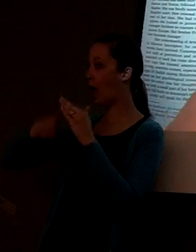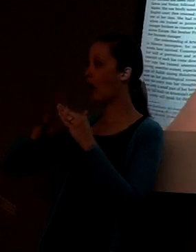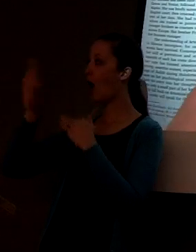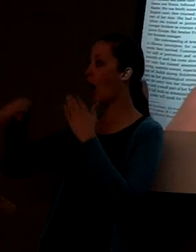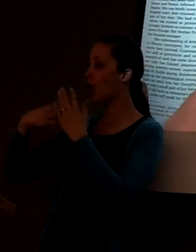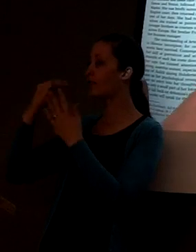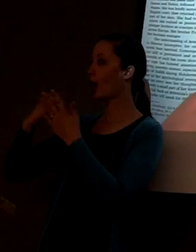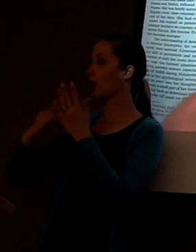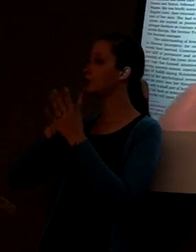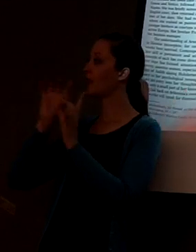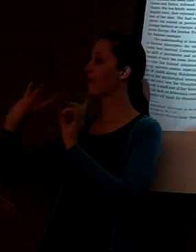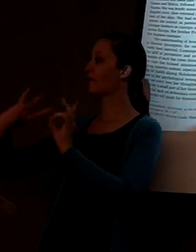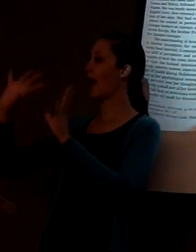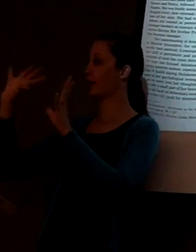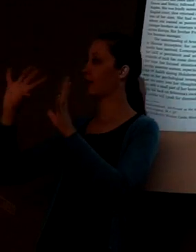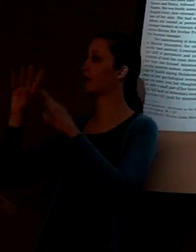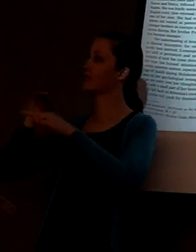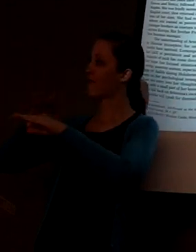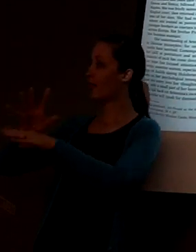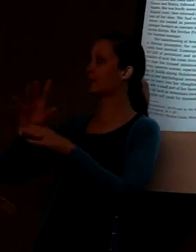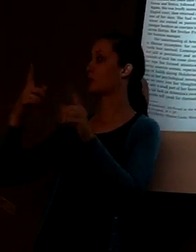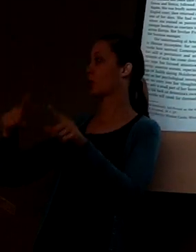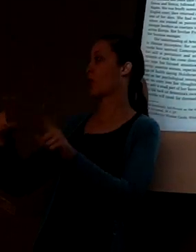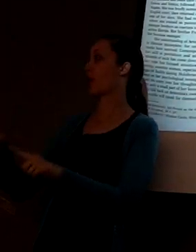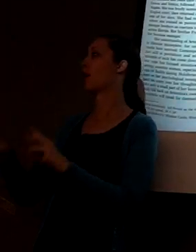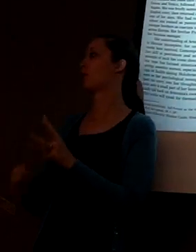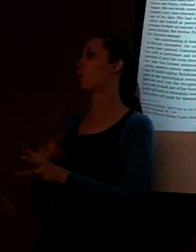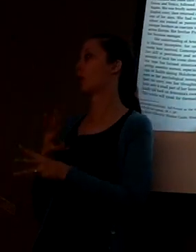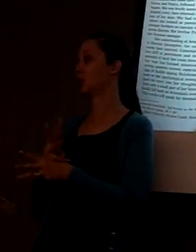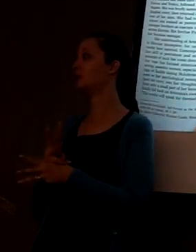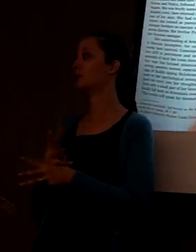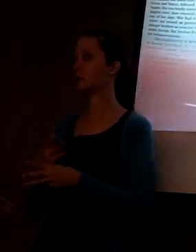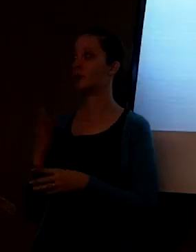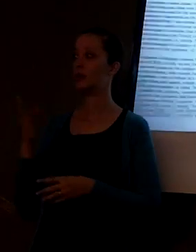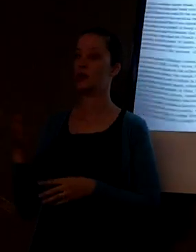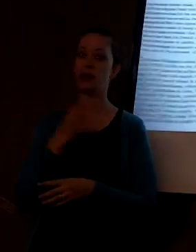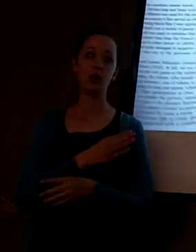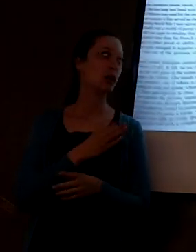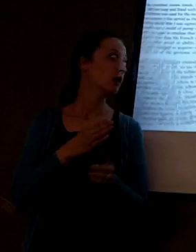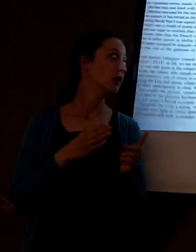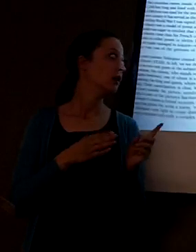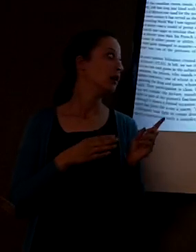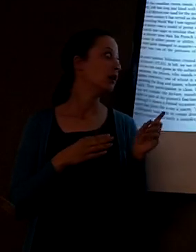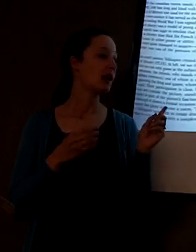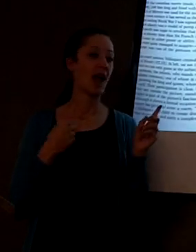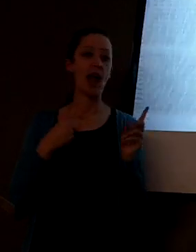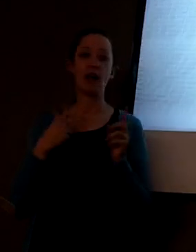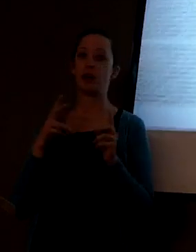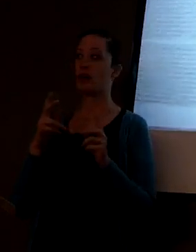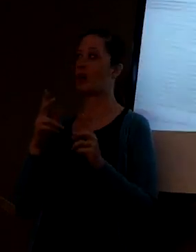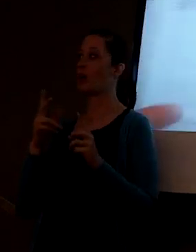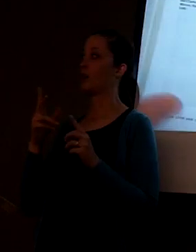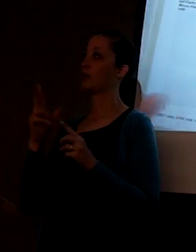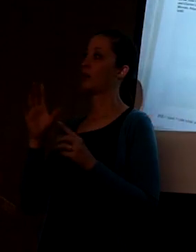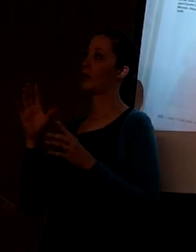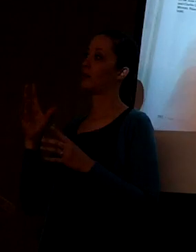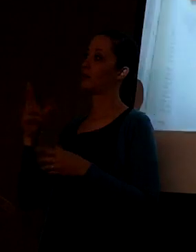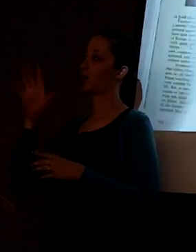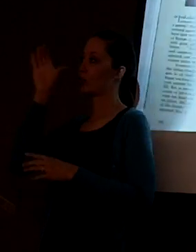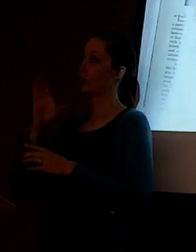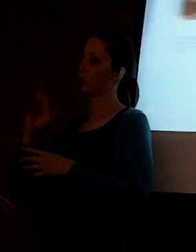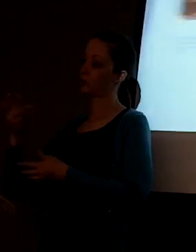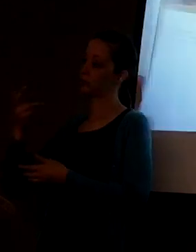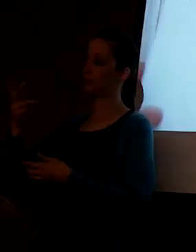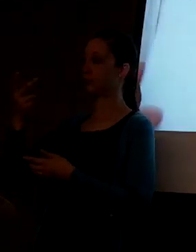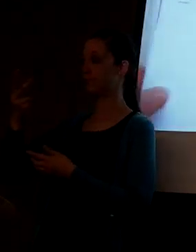Paul Rubens, and this one is The Rising of the Cross. He did 3 of those. And